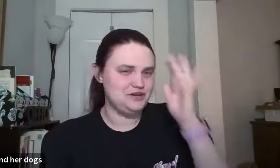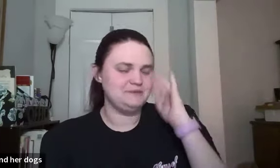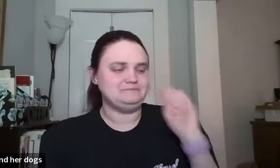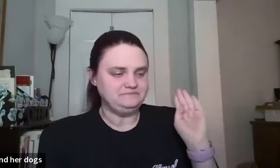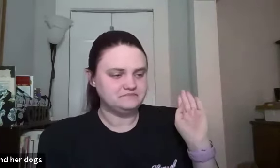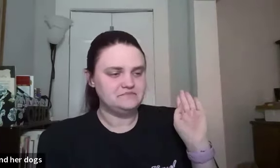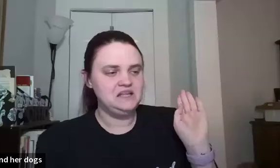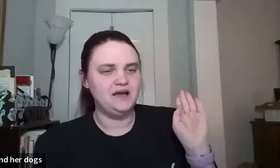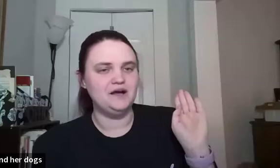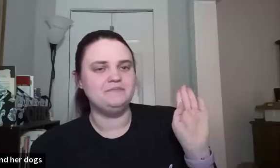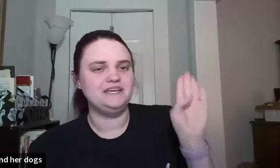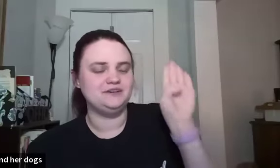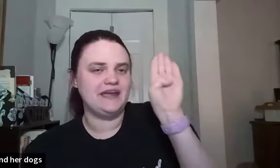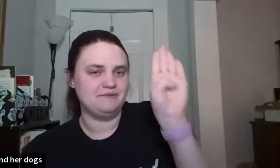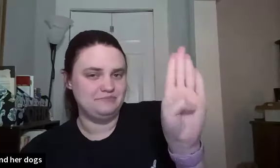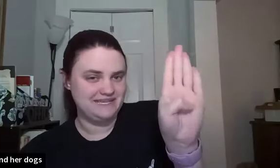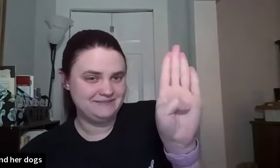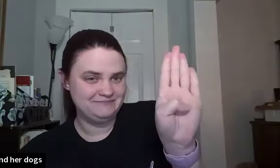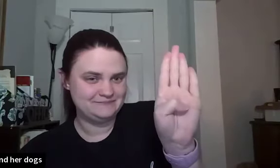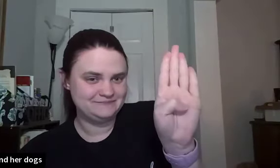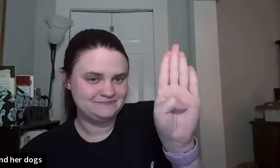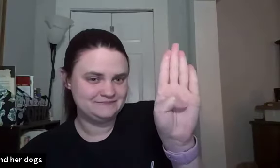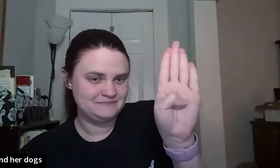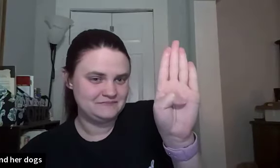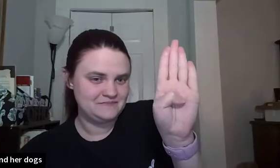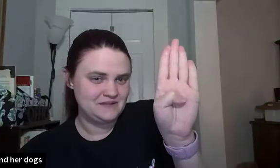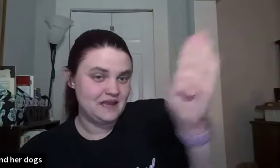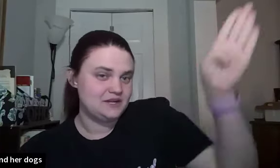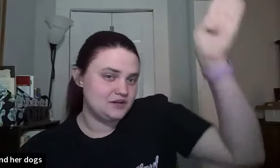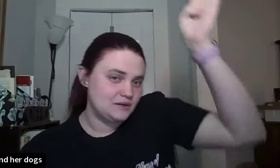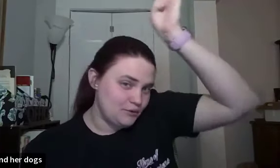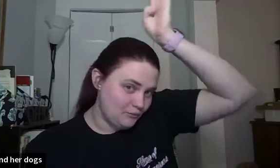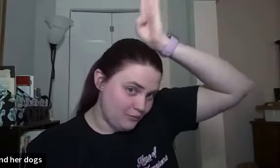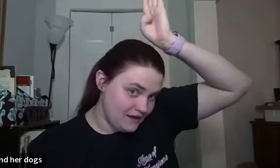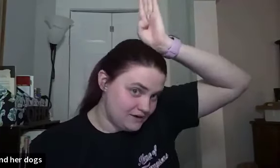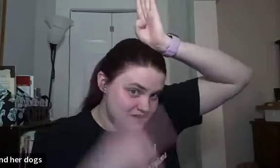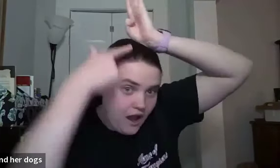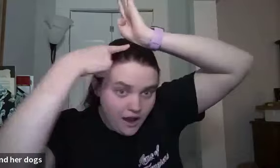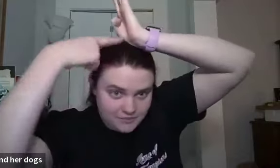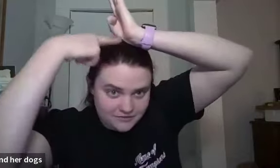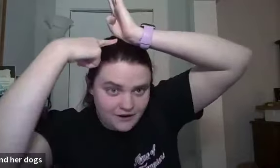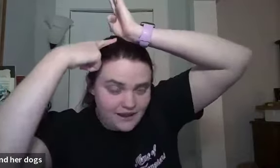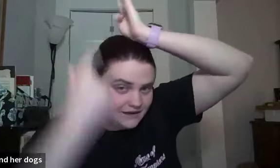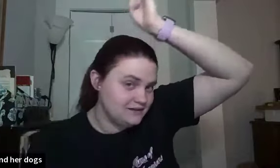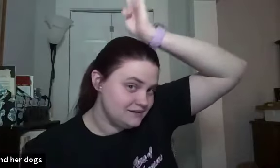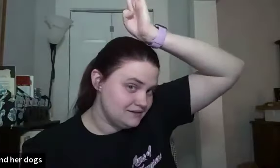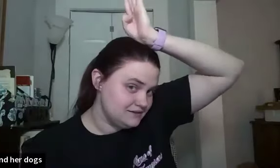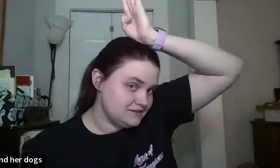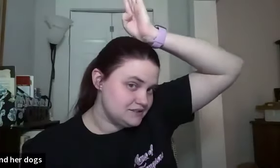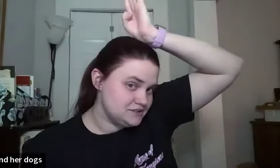it. You're going to have a bee, and you're going to put it right on top of your head.